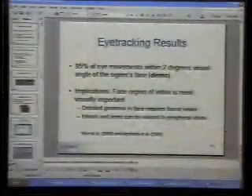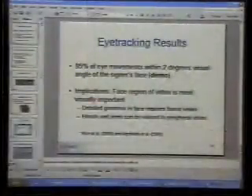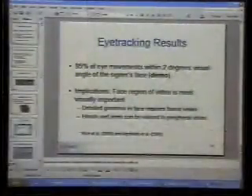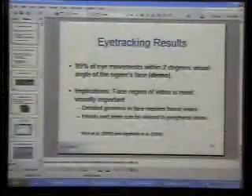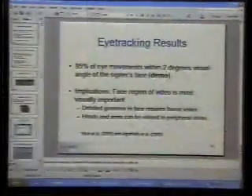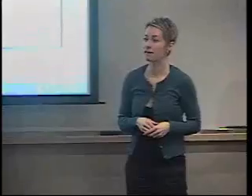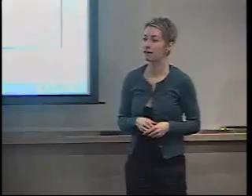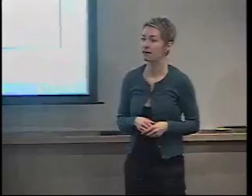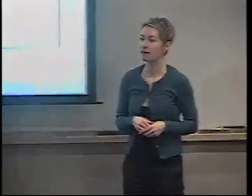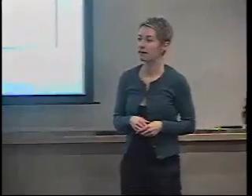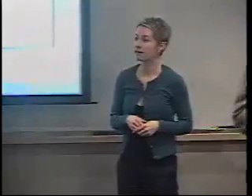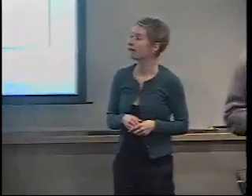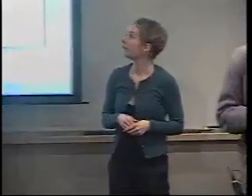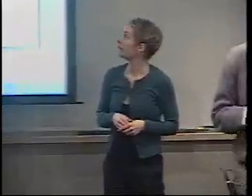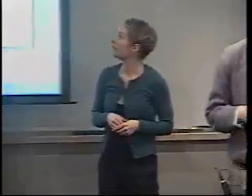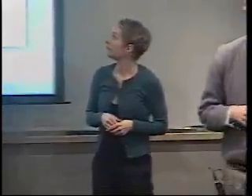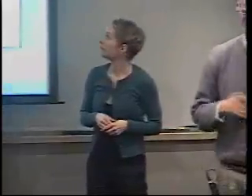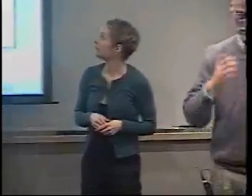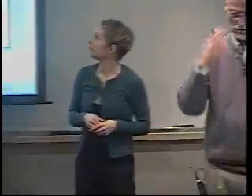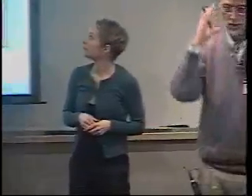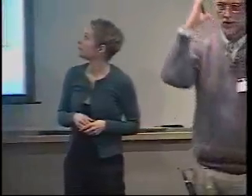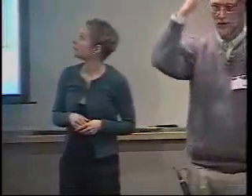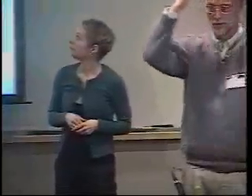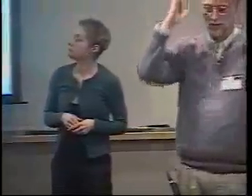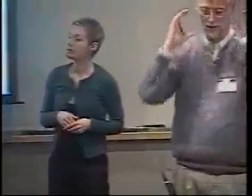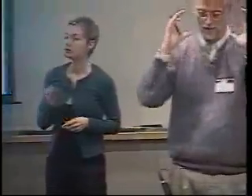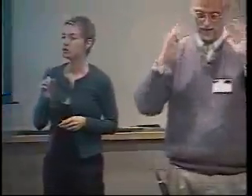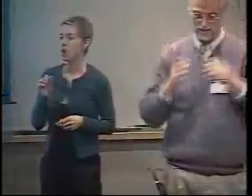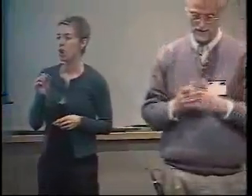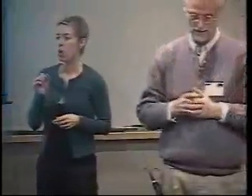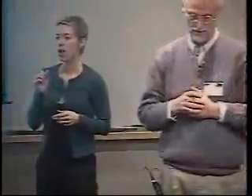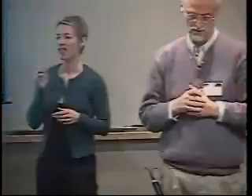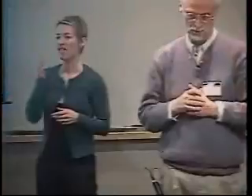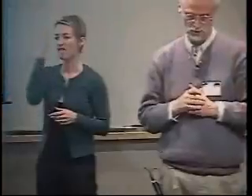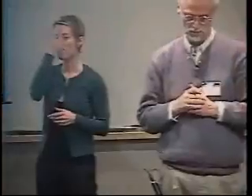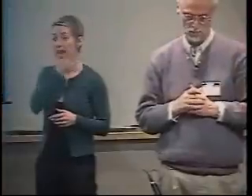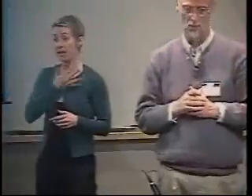So the implications is the face region around the